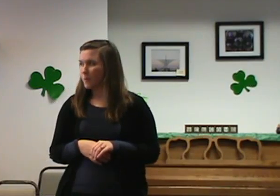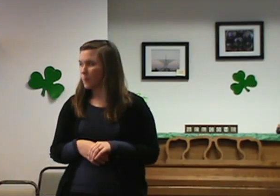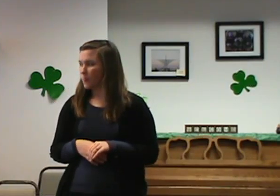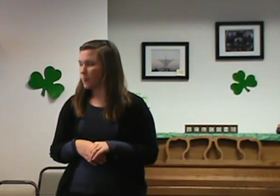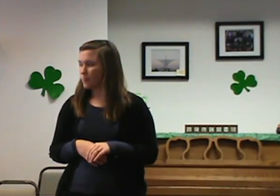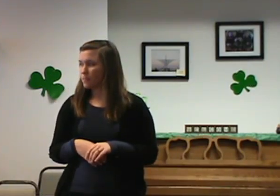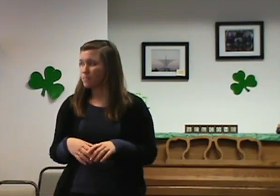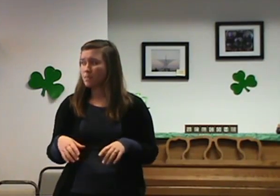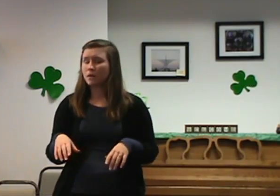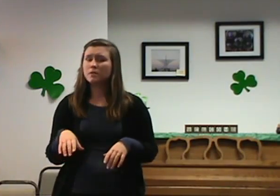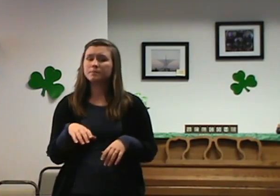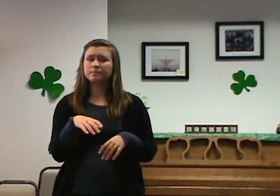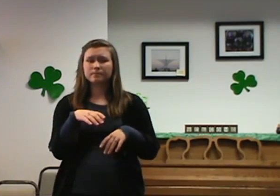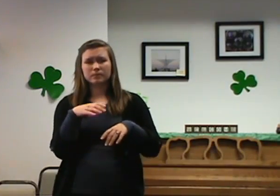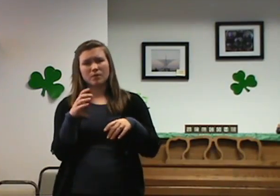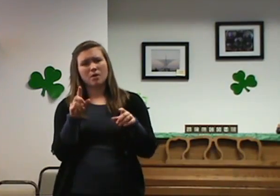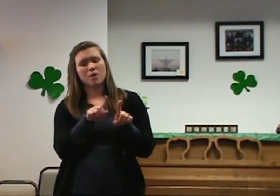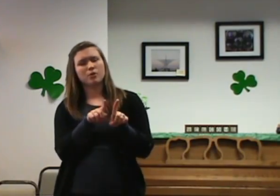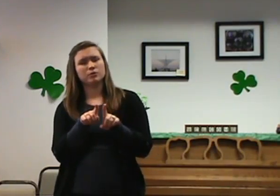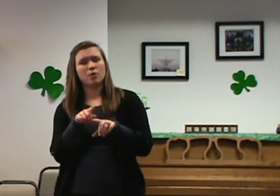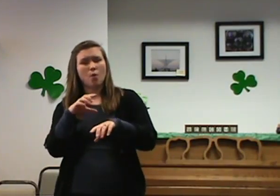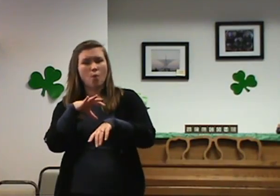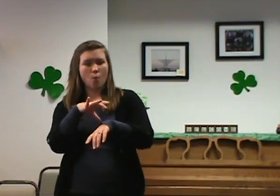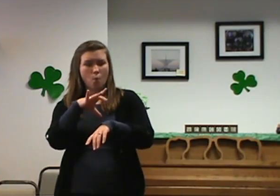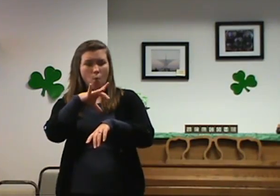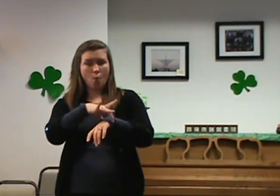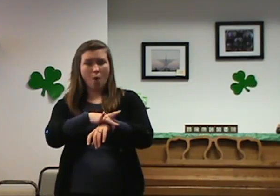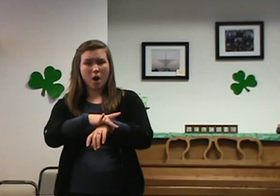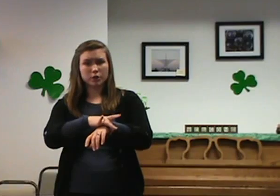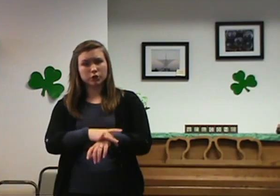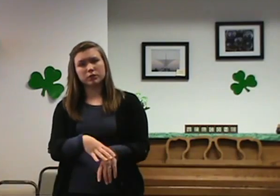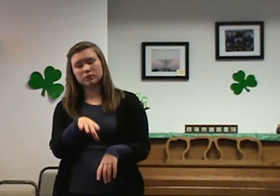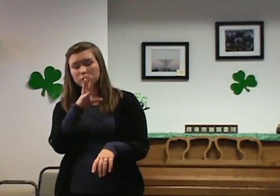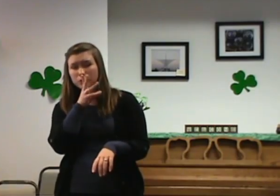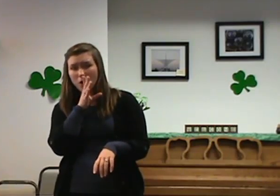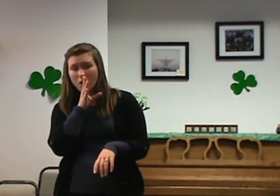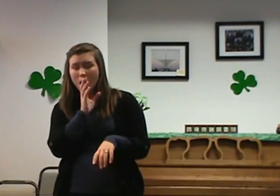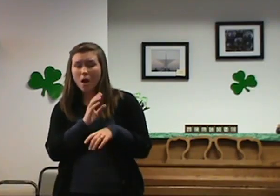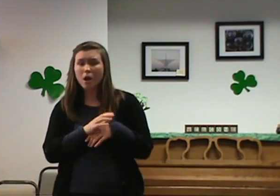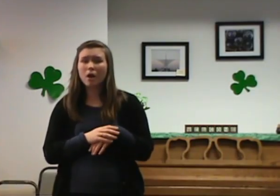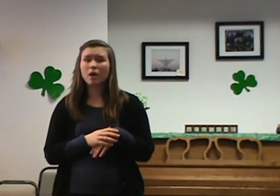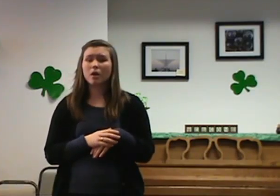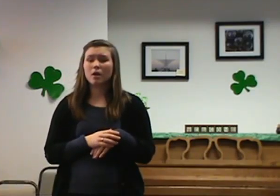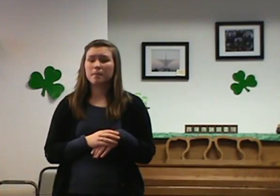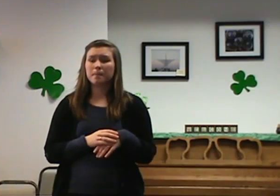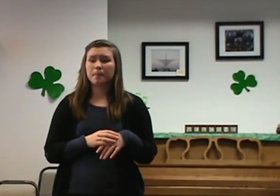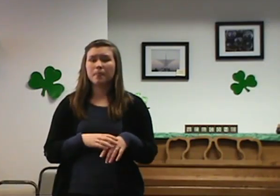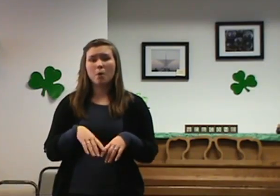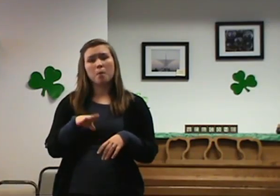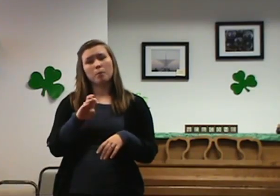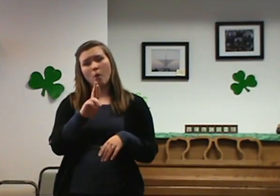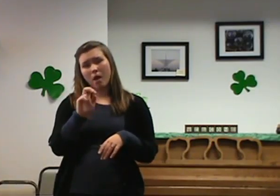talking watches, and we have Braille watches in the store. Braille watches run